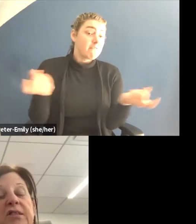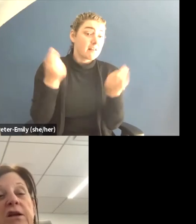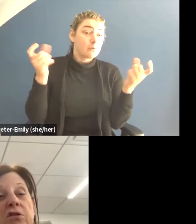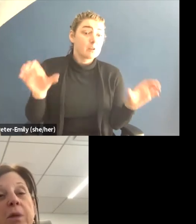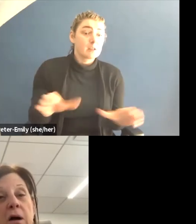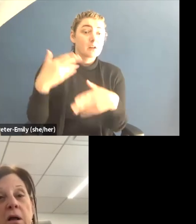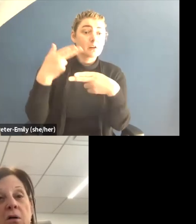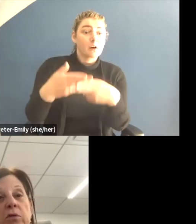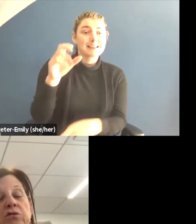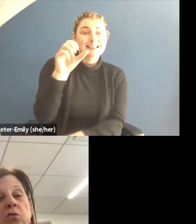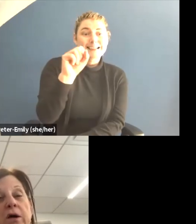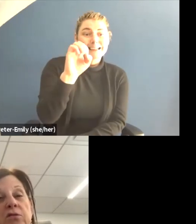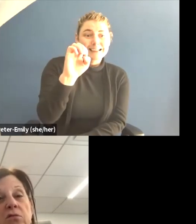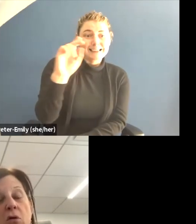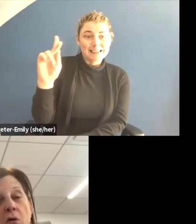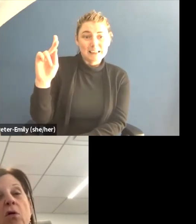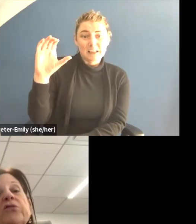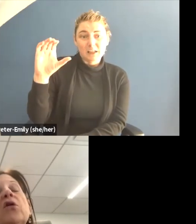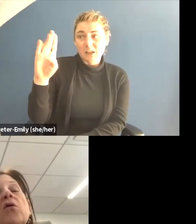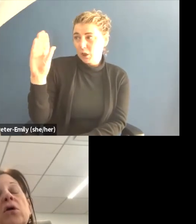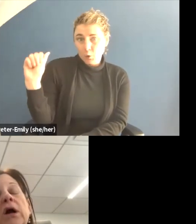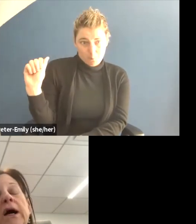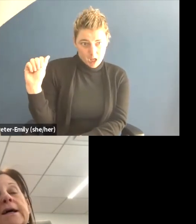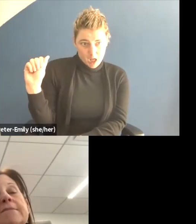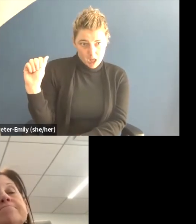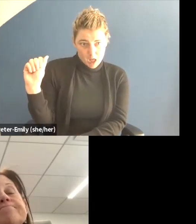called See Cuba, which was also,